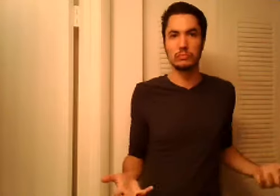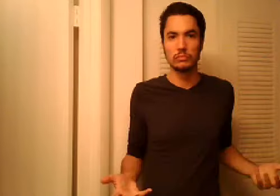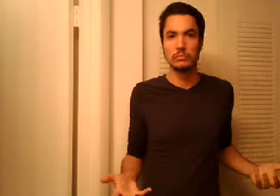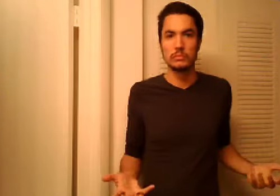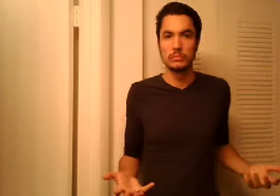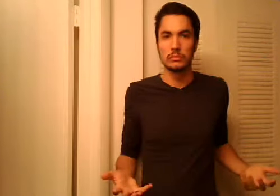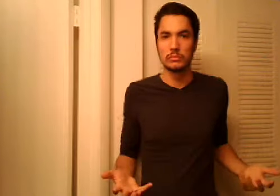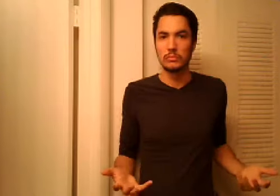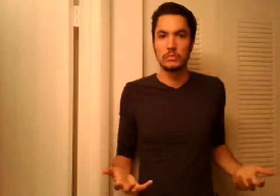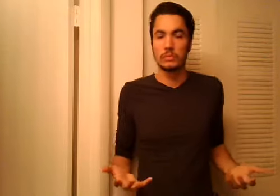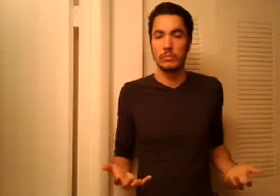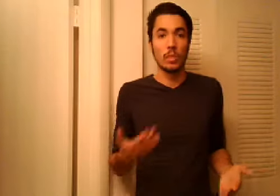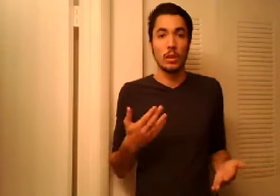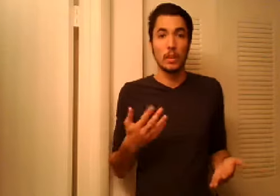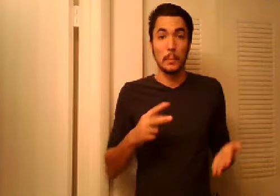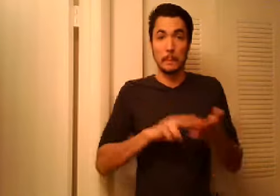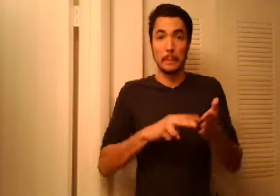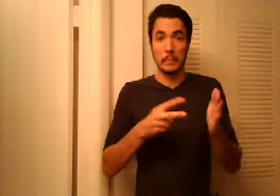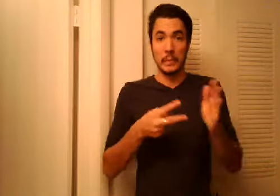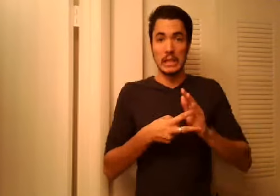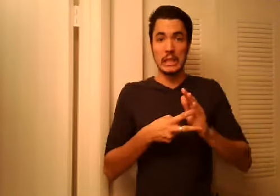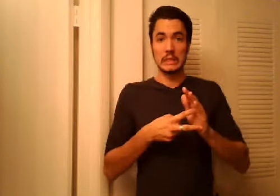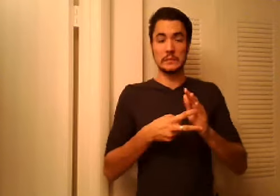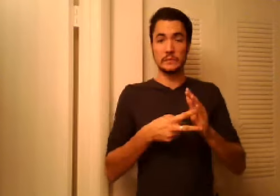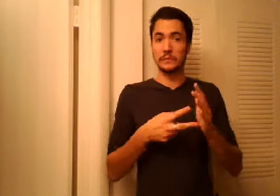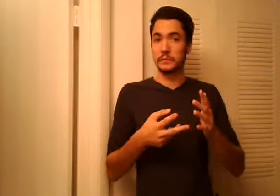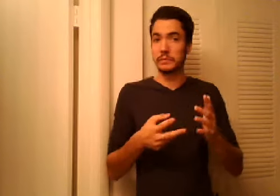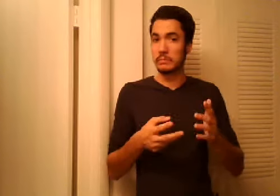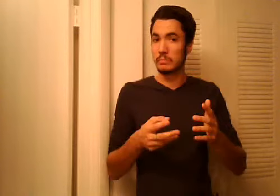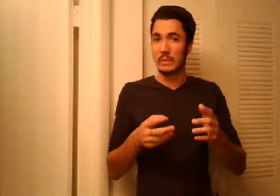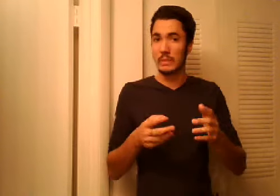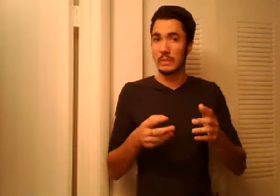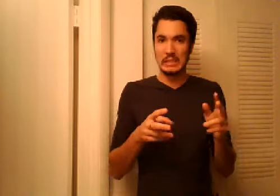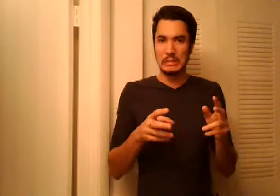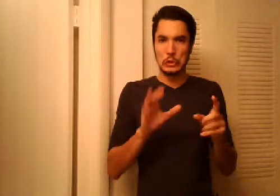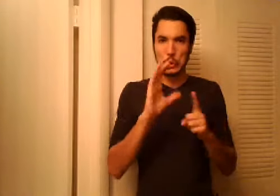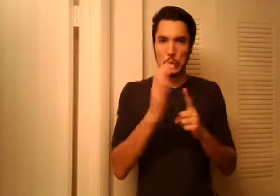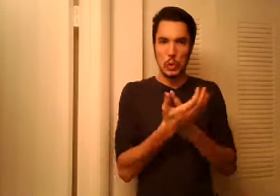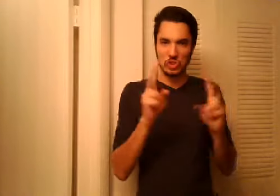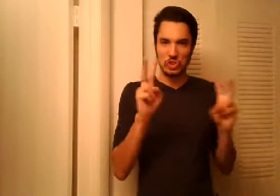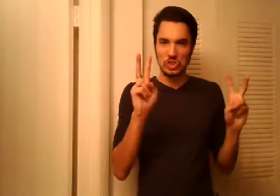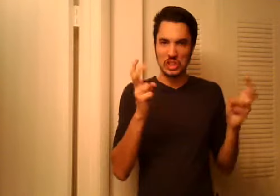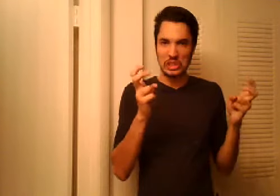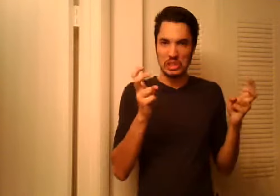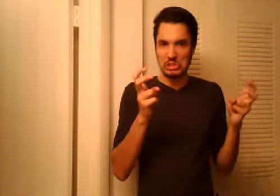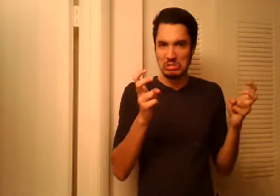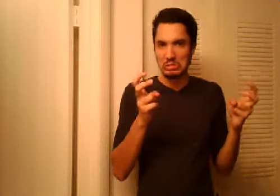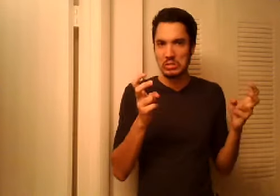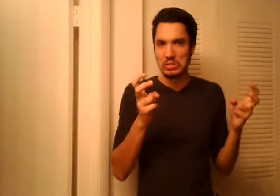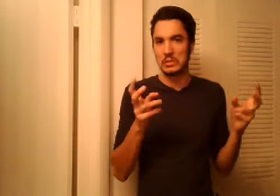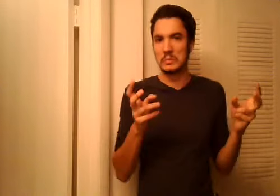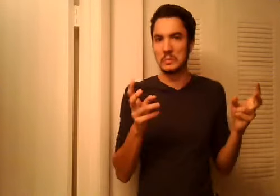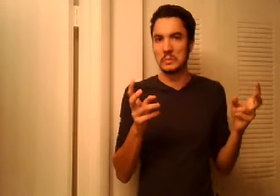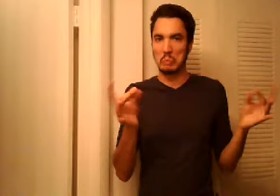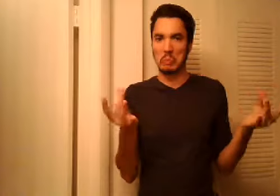of like messy cultural issues, right, about abortion, or these messy cultural issues about whether or